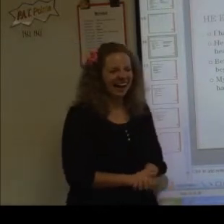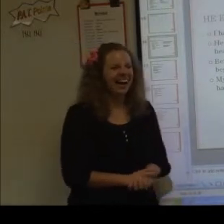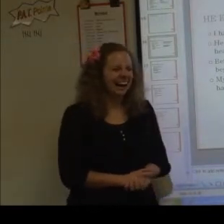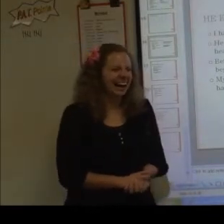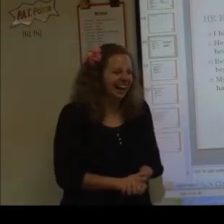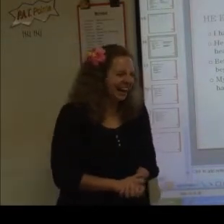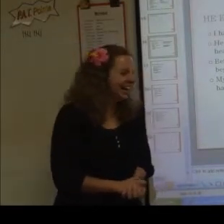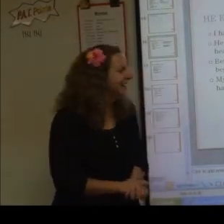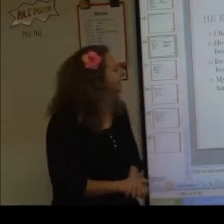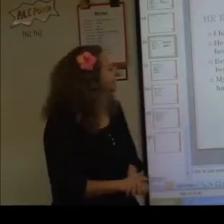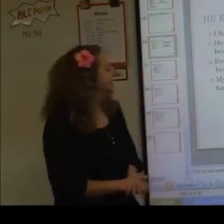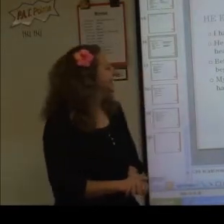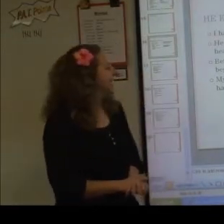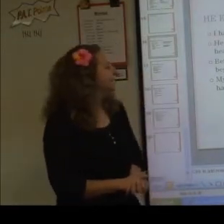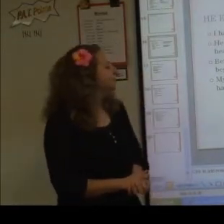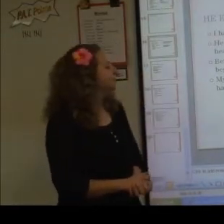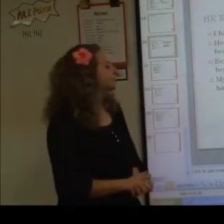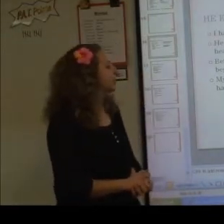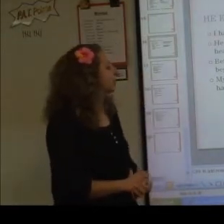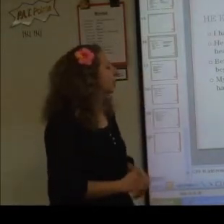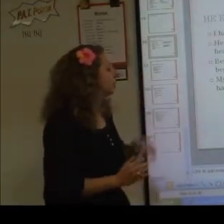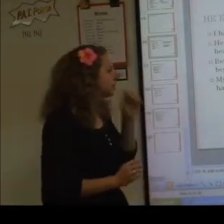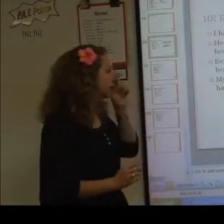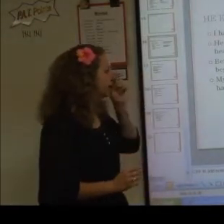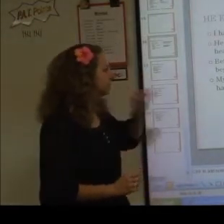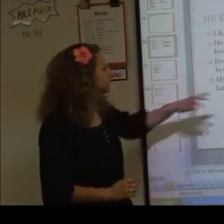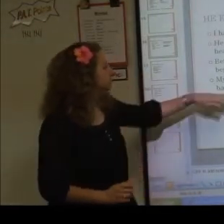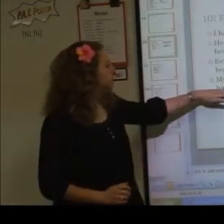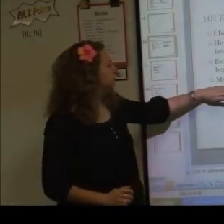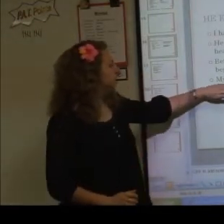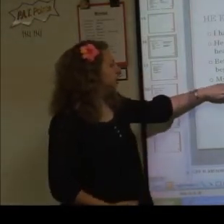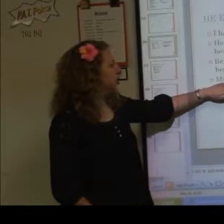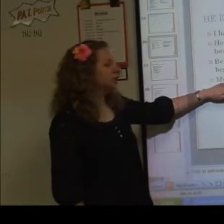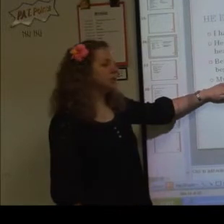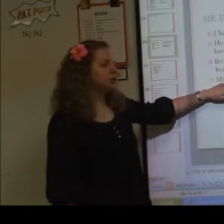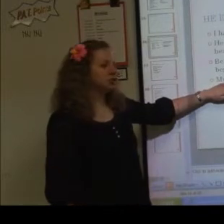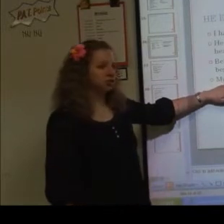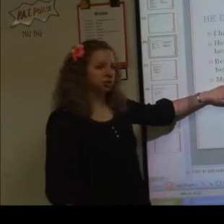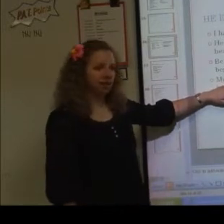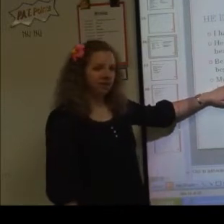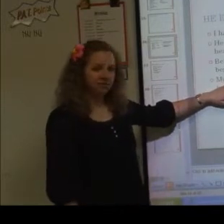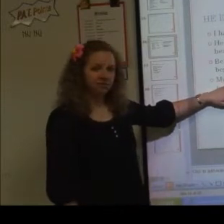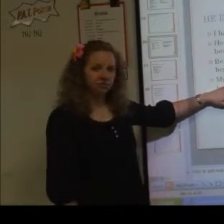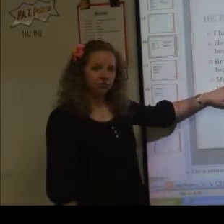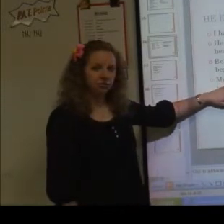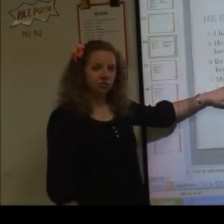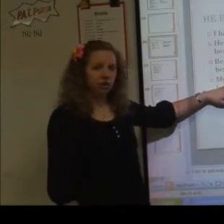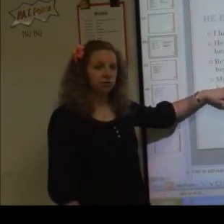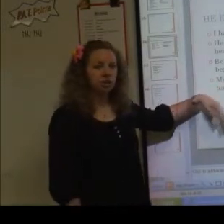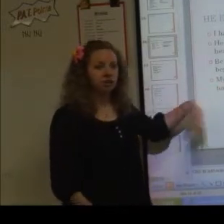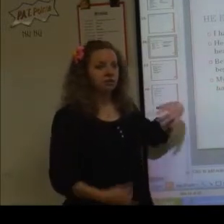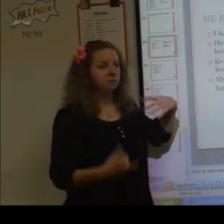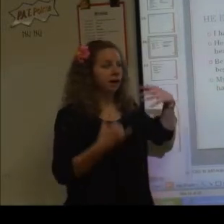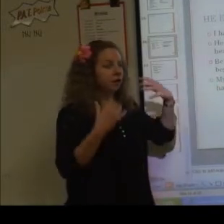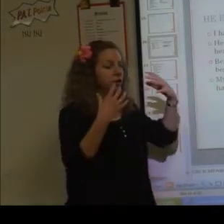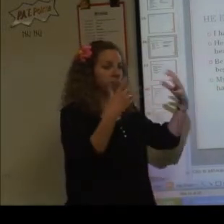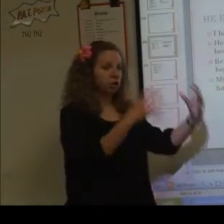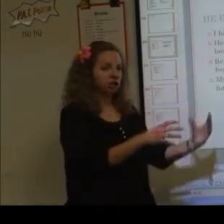them. Okay. So are we specifically talking about just your life? Are you talking about your